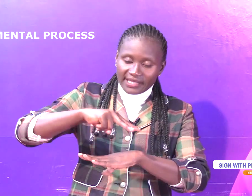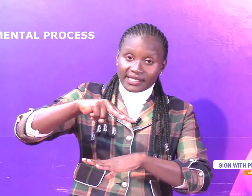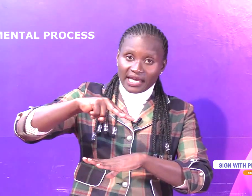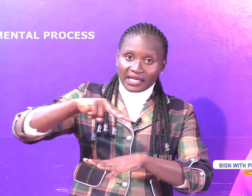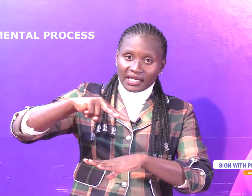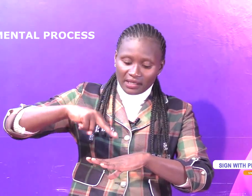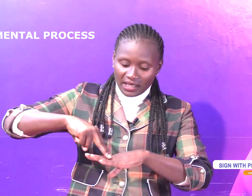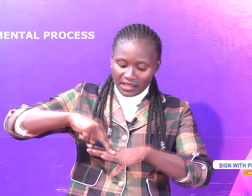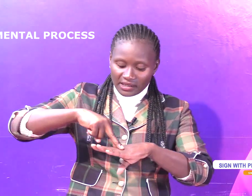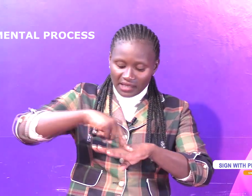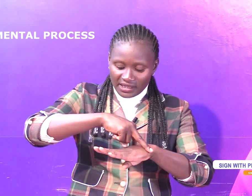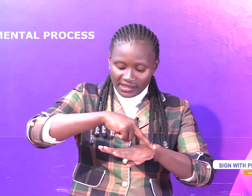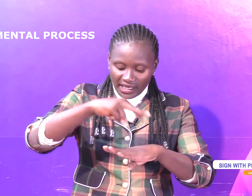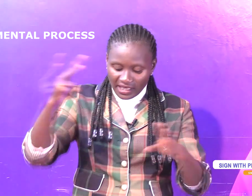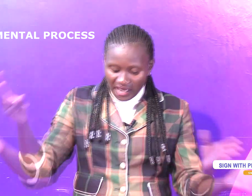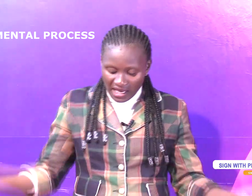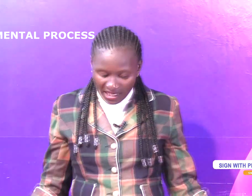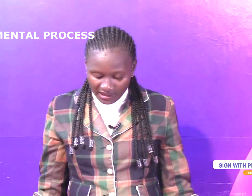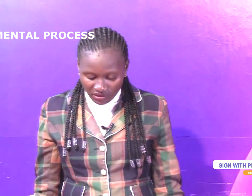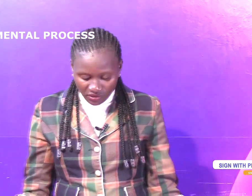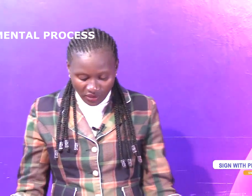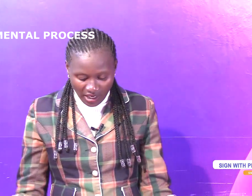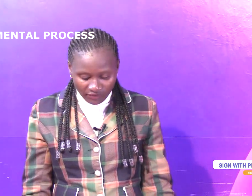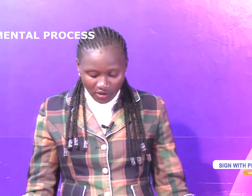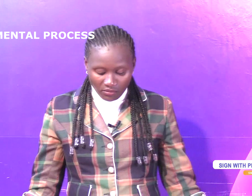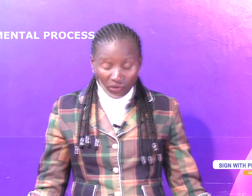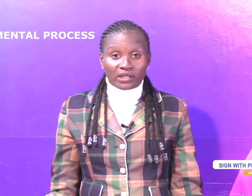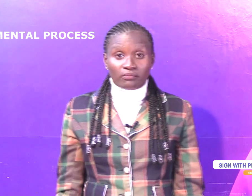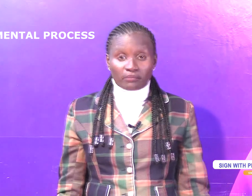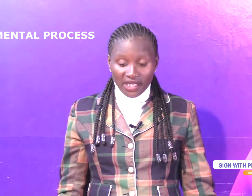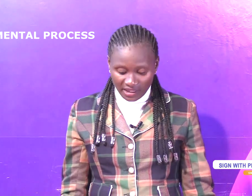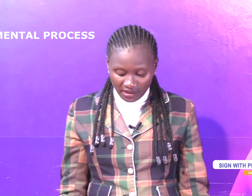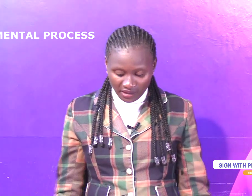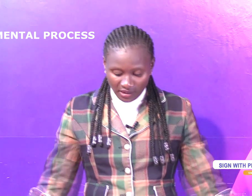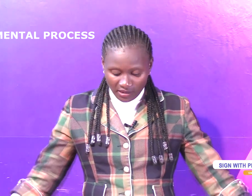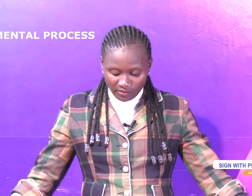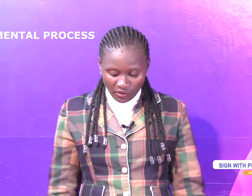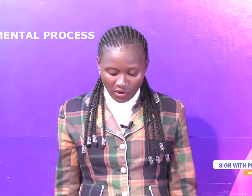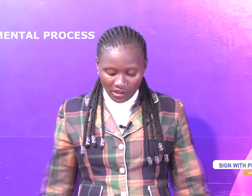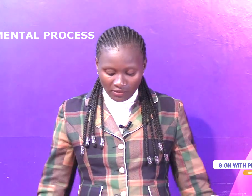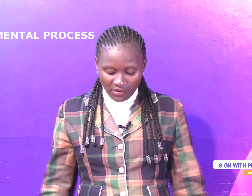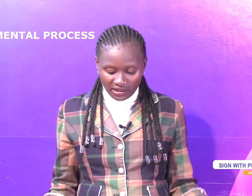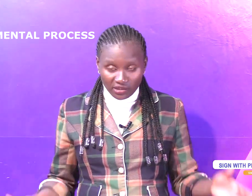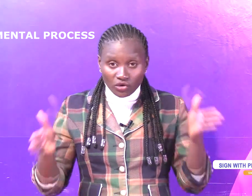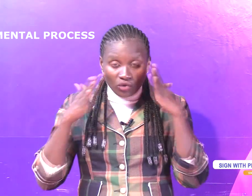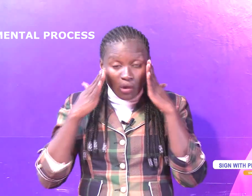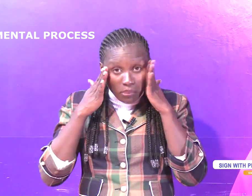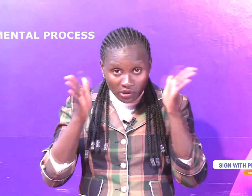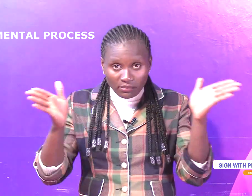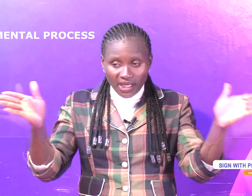undecided, like it is, undecided. And then also have broad-minded, broad-minded. So you are broad-minded. So